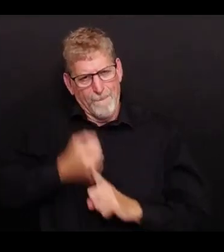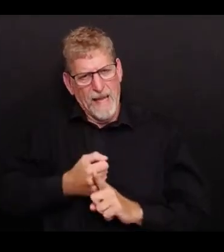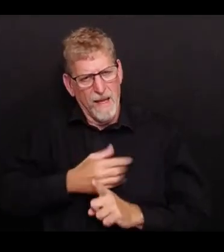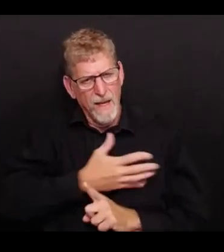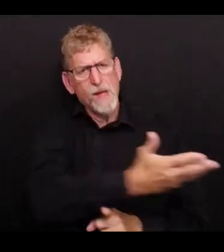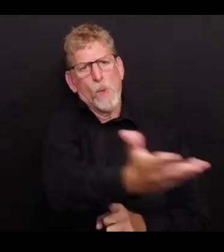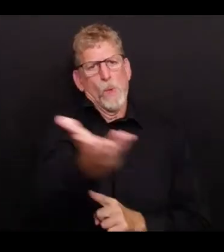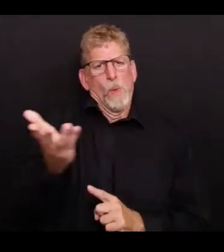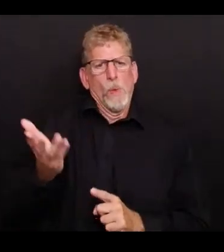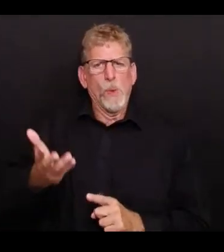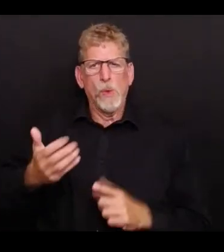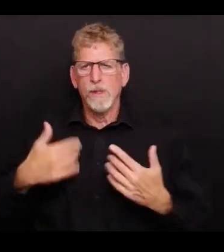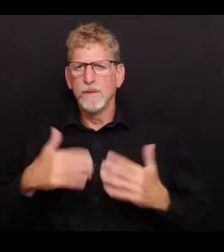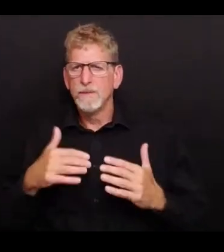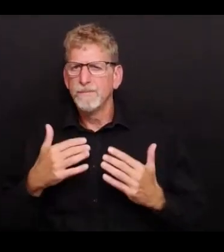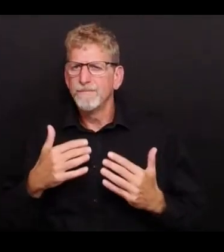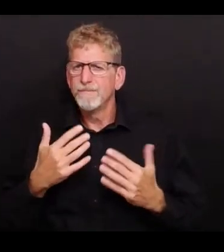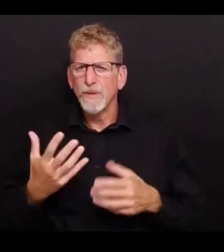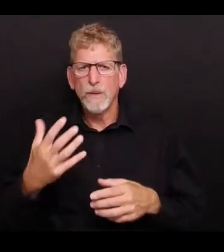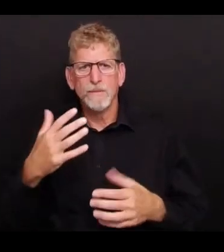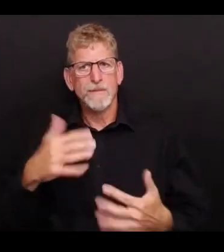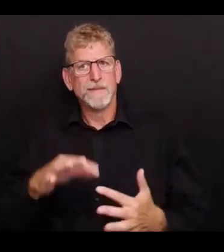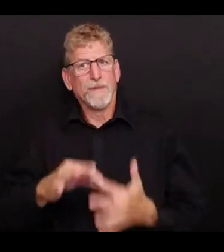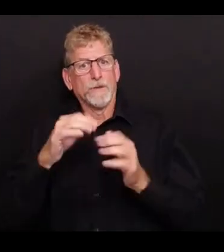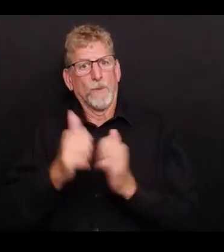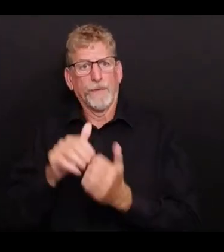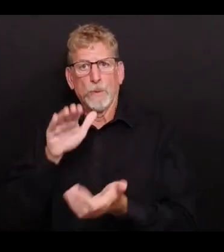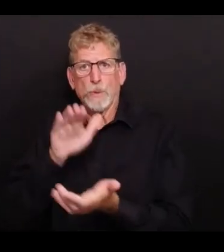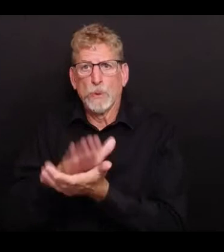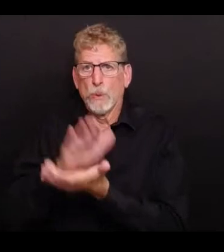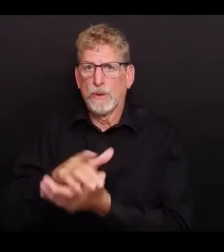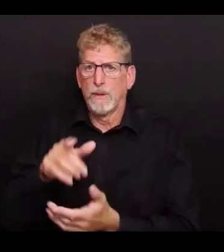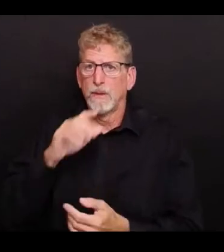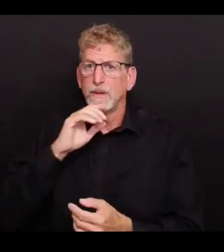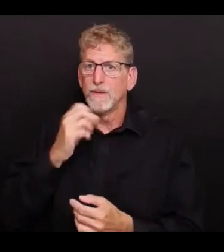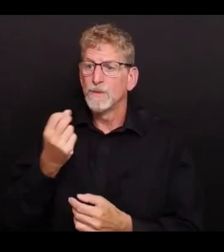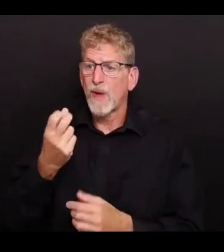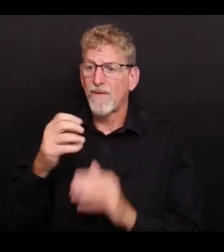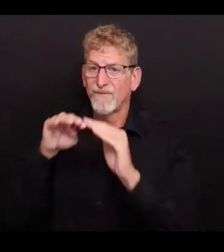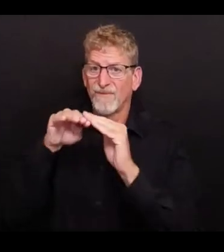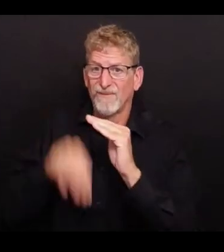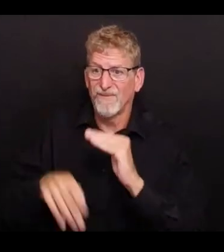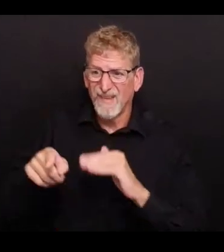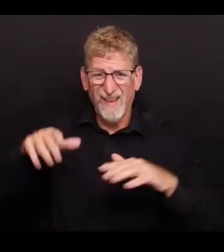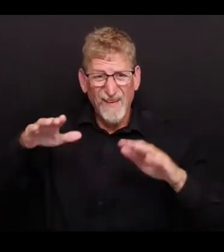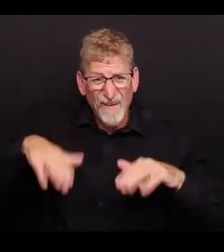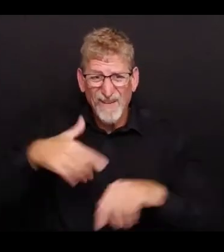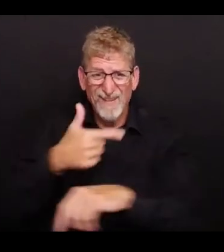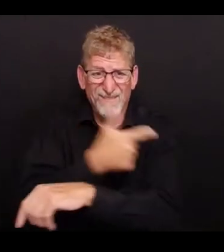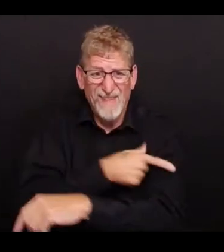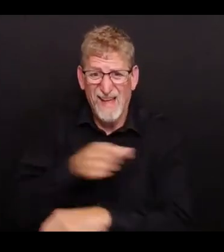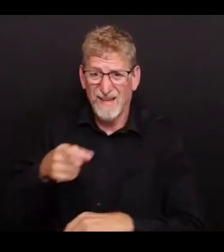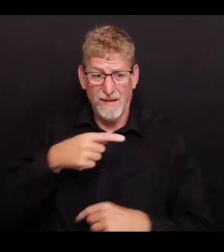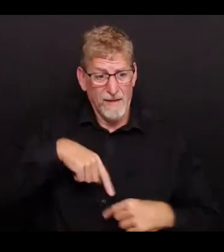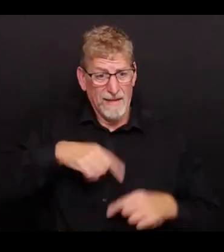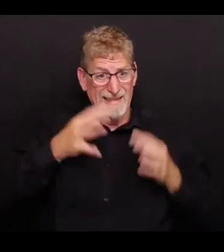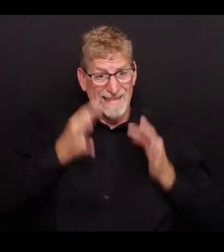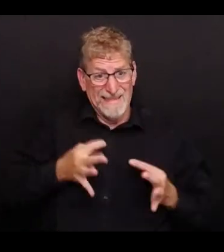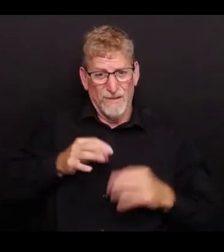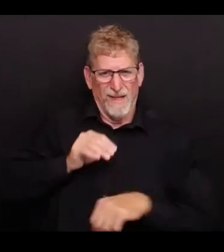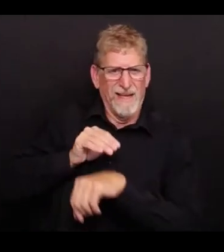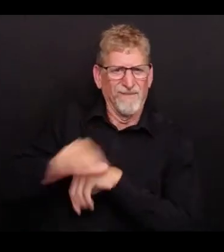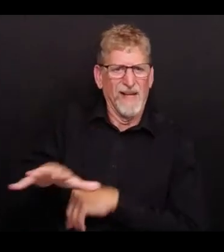our schools and those under age 12 who haven't yet had a chance to get vaccinated. And we do know, all of us, how